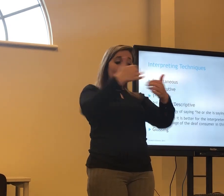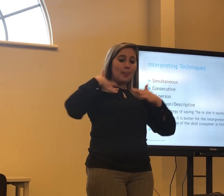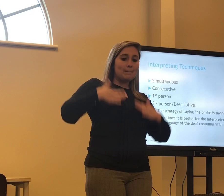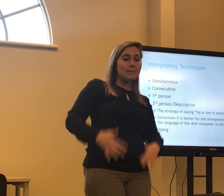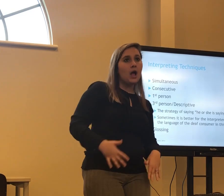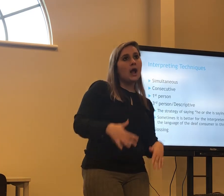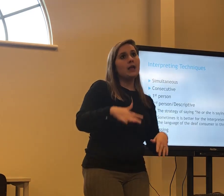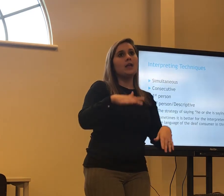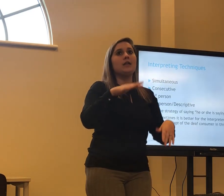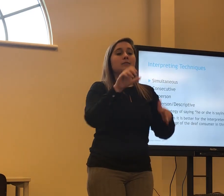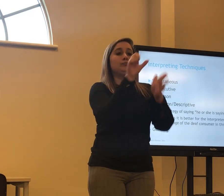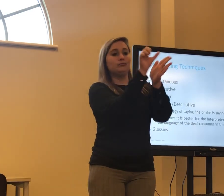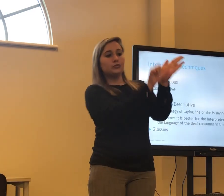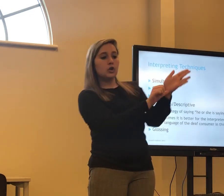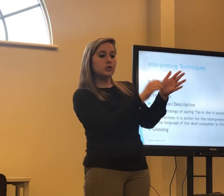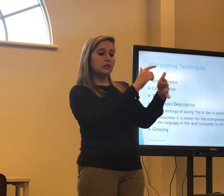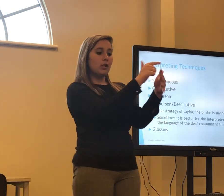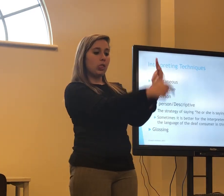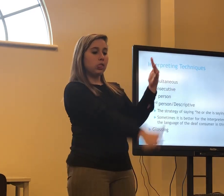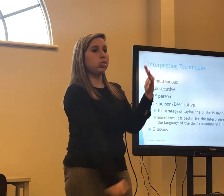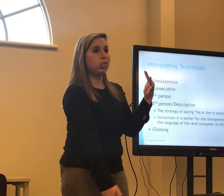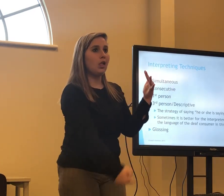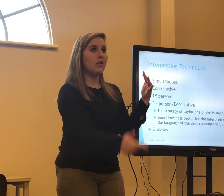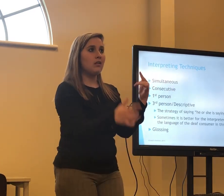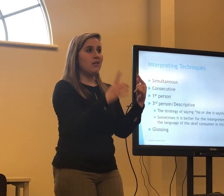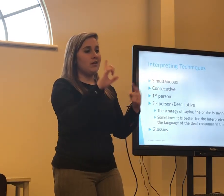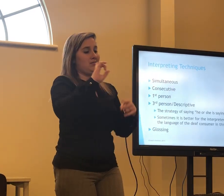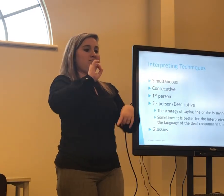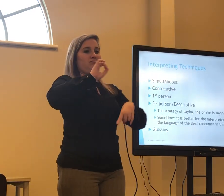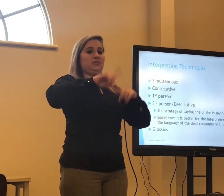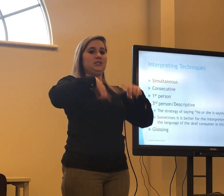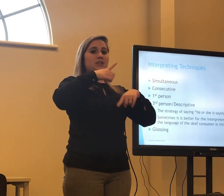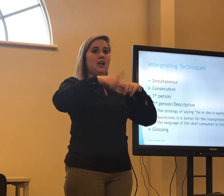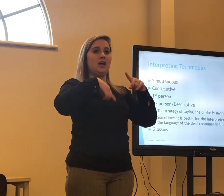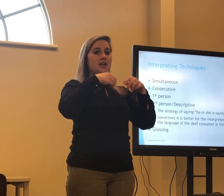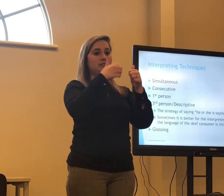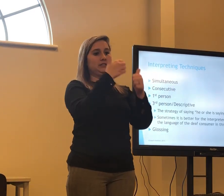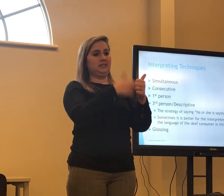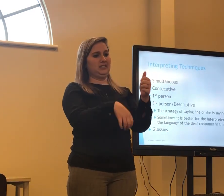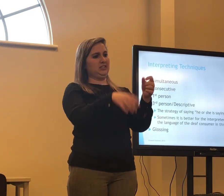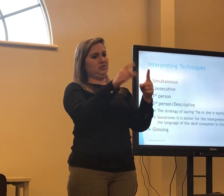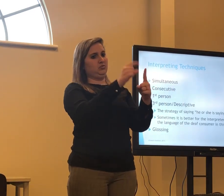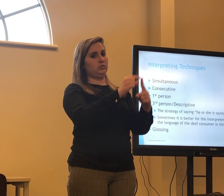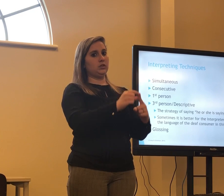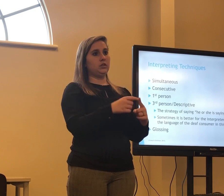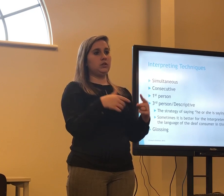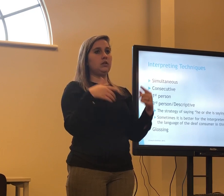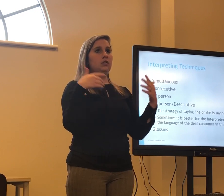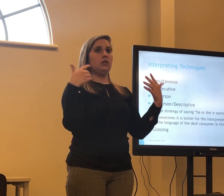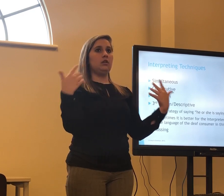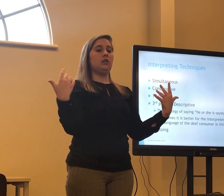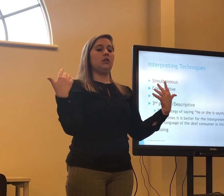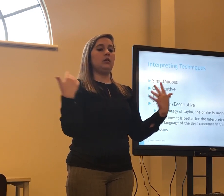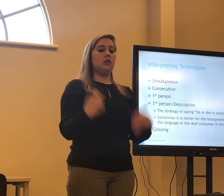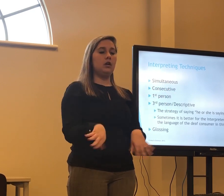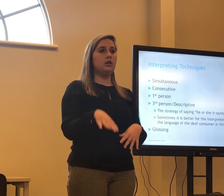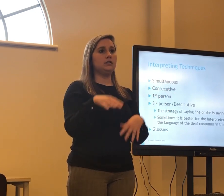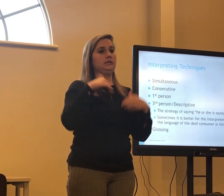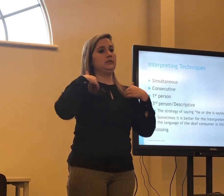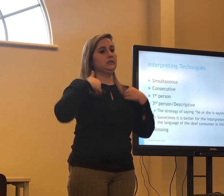all those words, you're going to wear yourself out. But if you describe it, you're going to get a much clearer picture